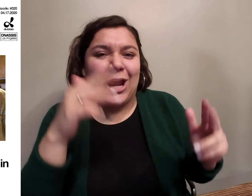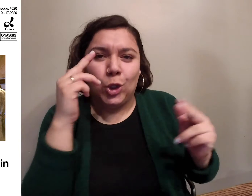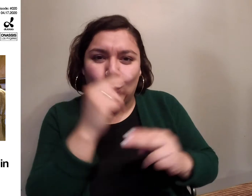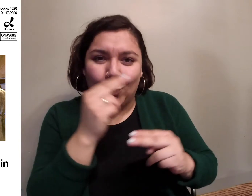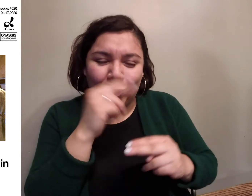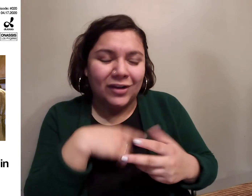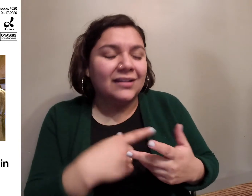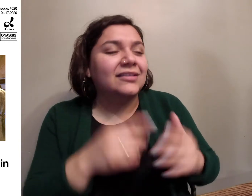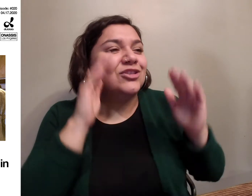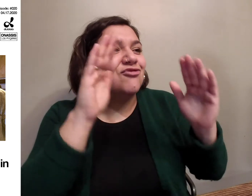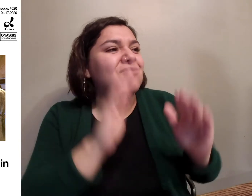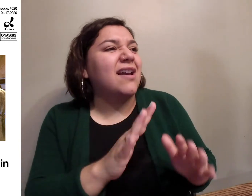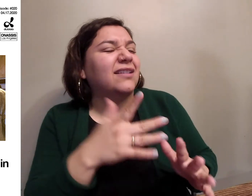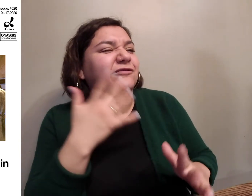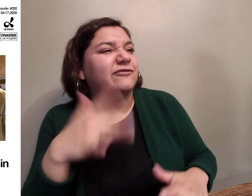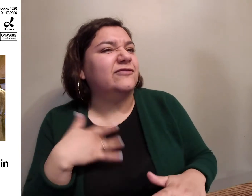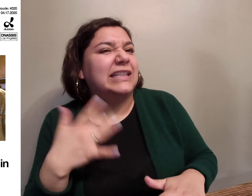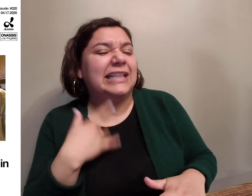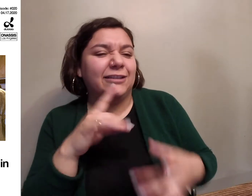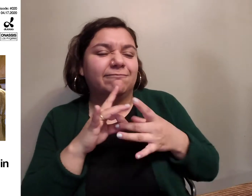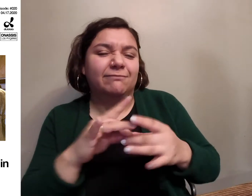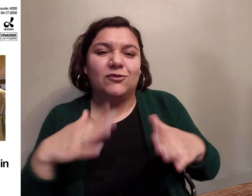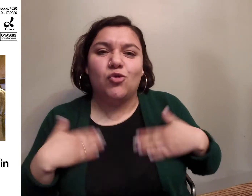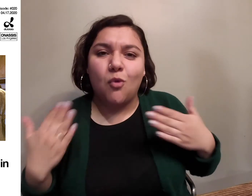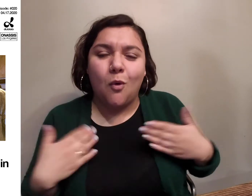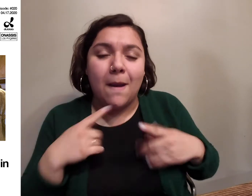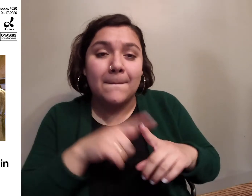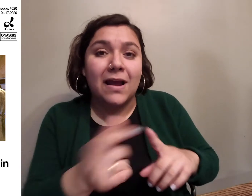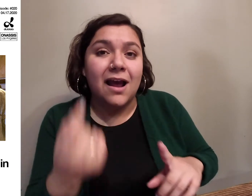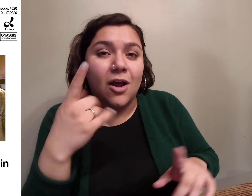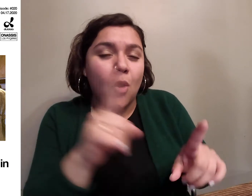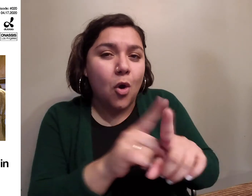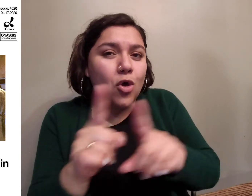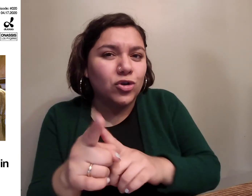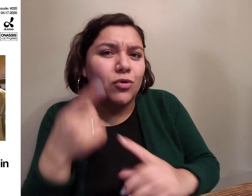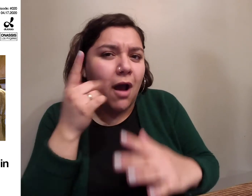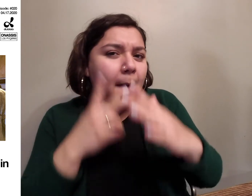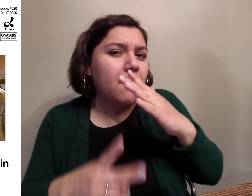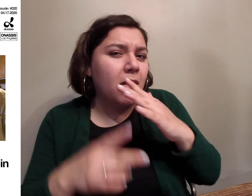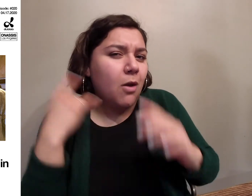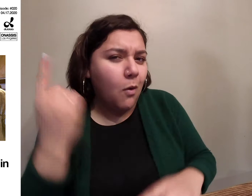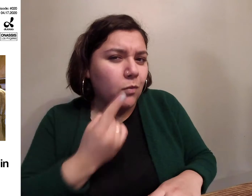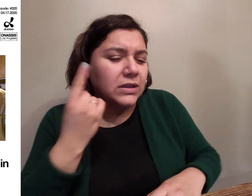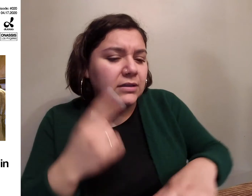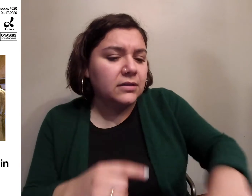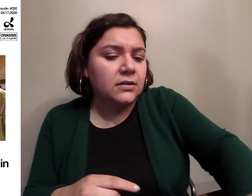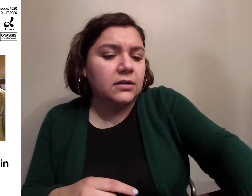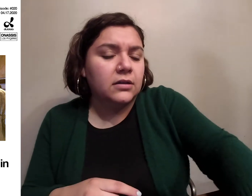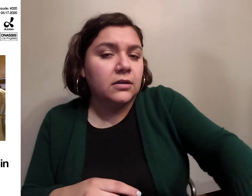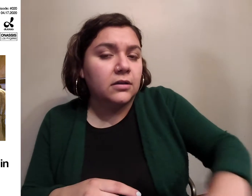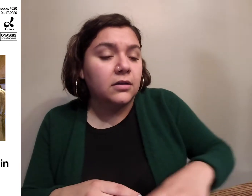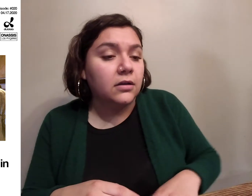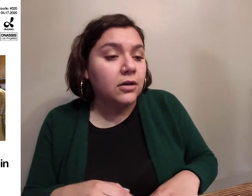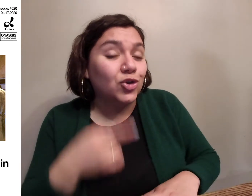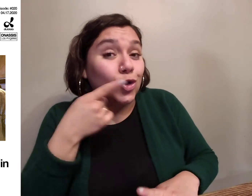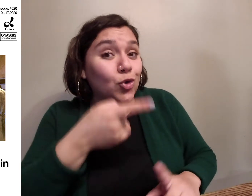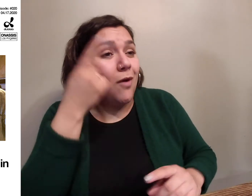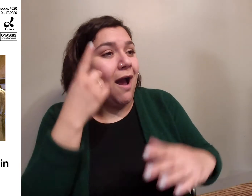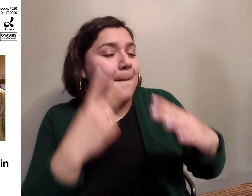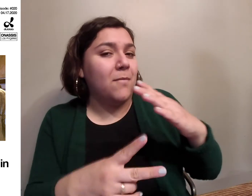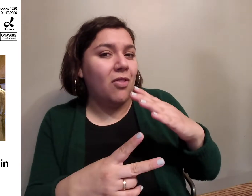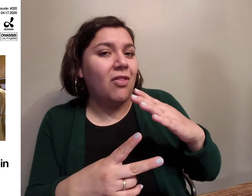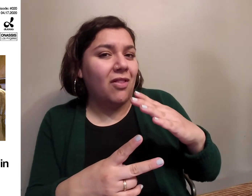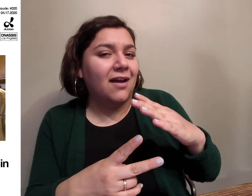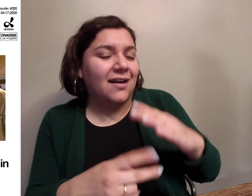joy, but also is very humble. So Min Jin Lee is humbled doubly so, it would